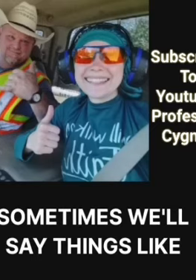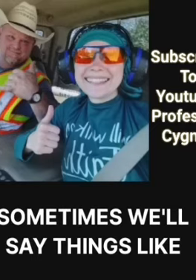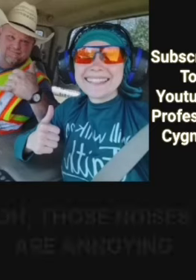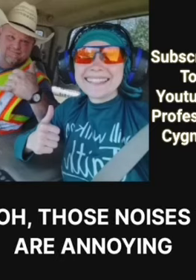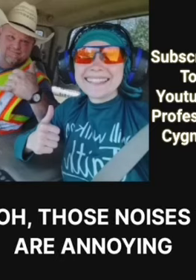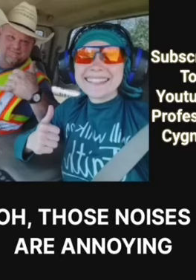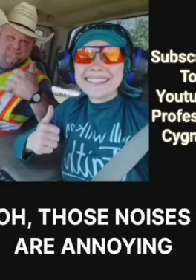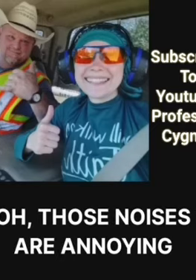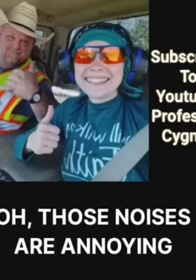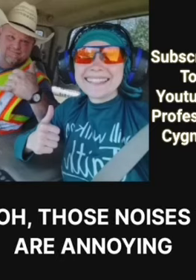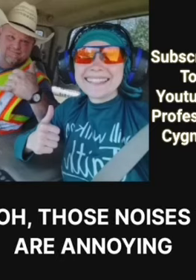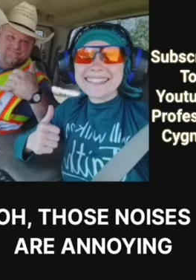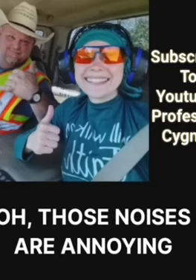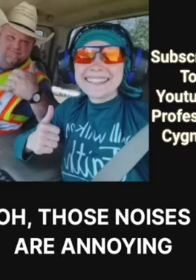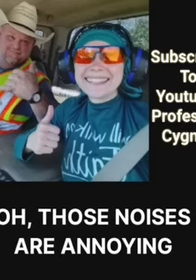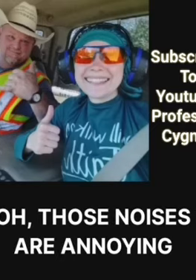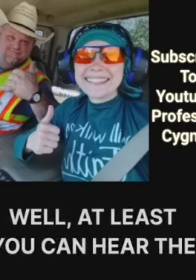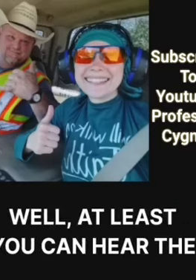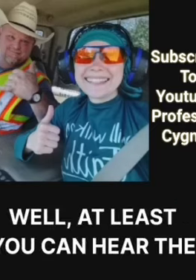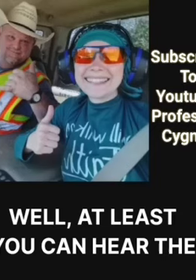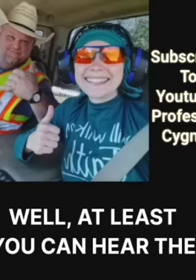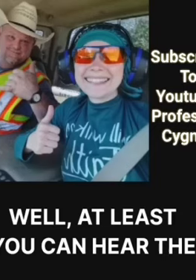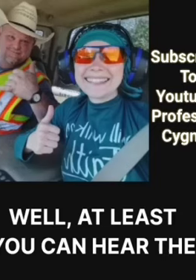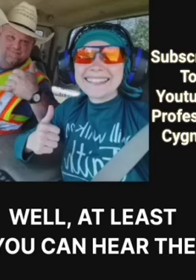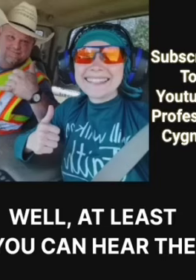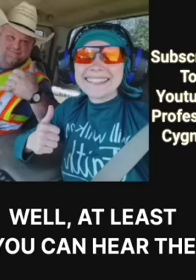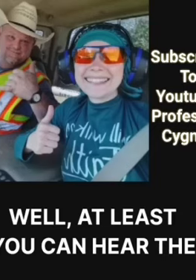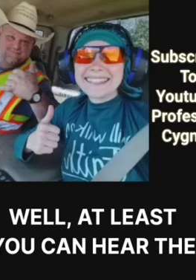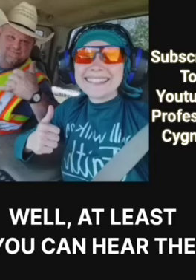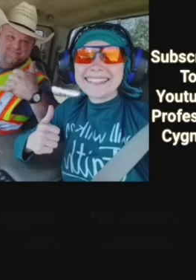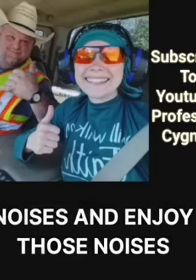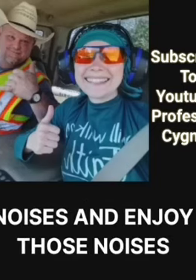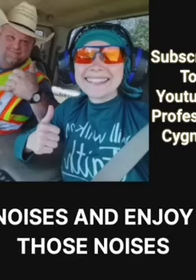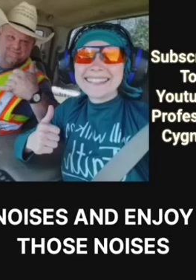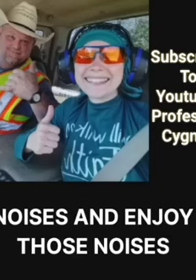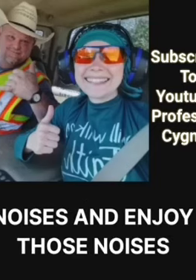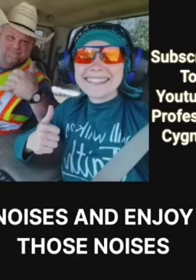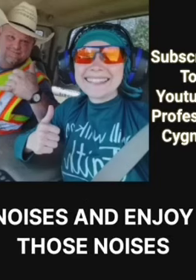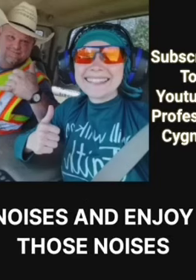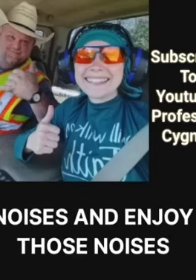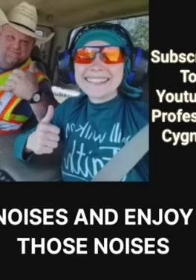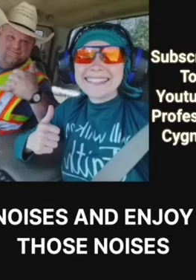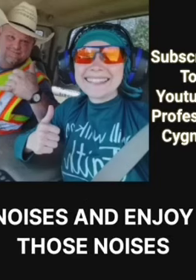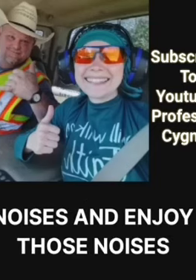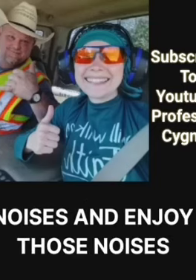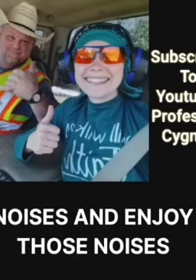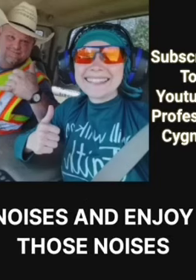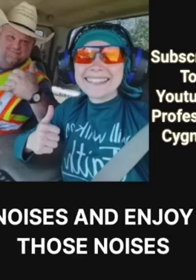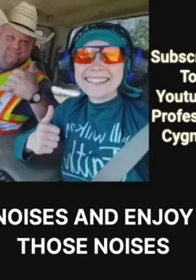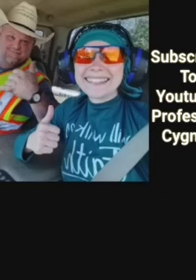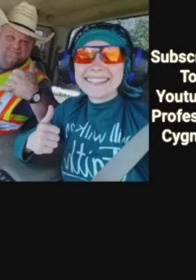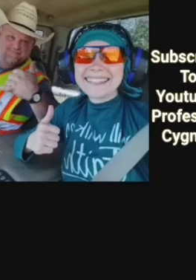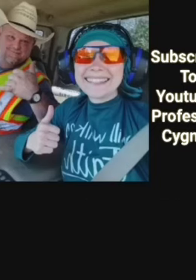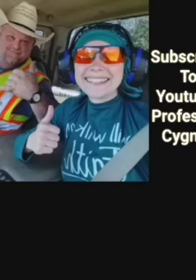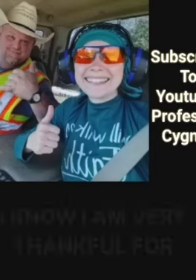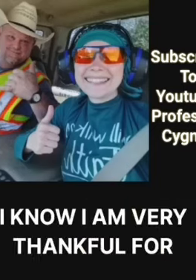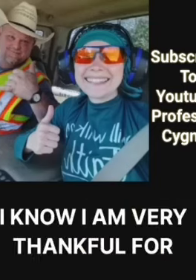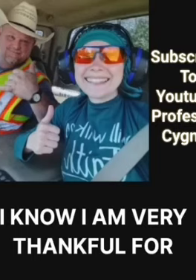like, oh, those noises are annoying. Well, at least you can hear the noises and enjoy those noises. I know I'm